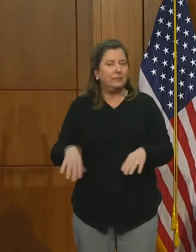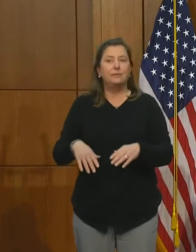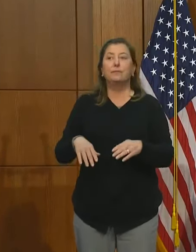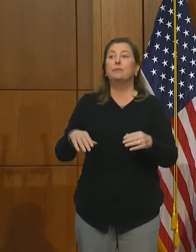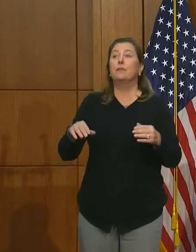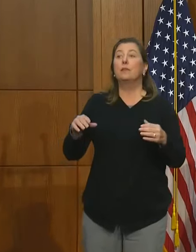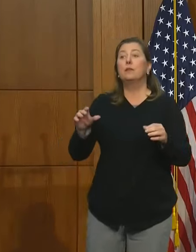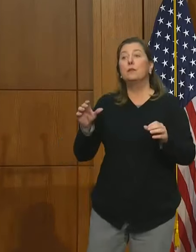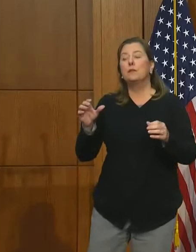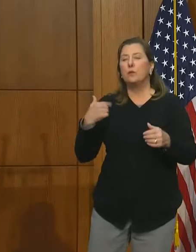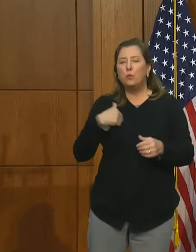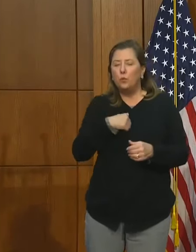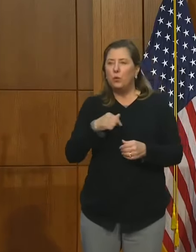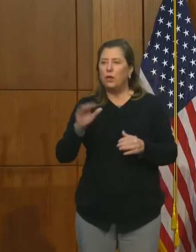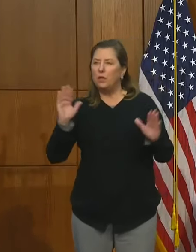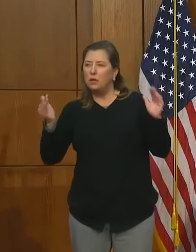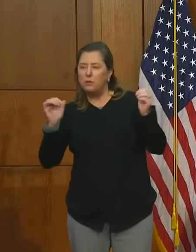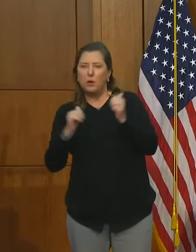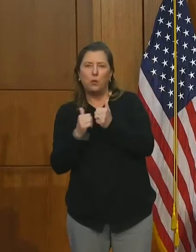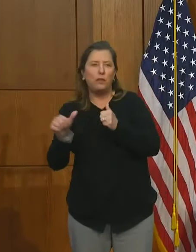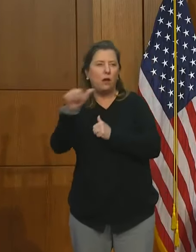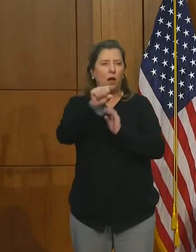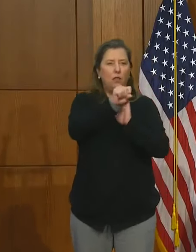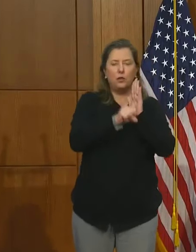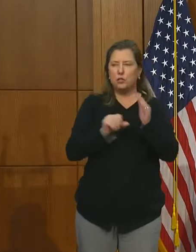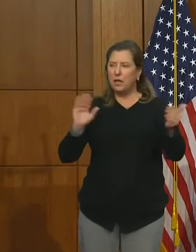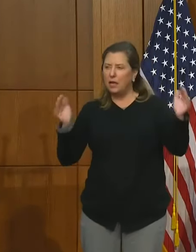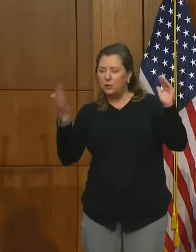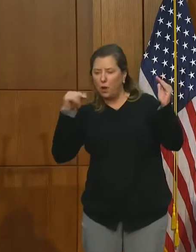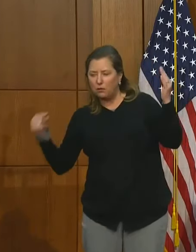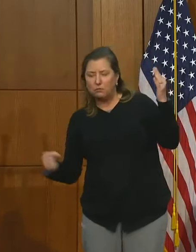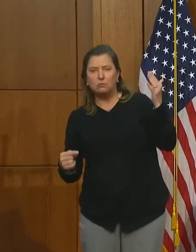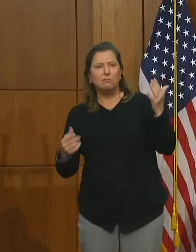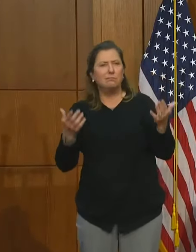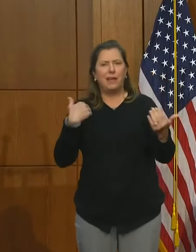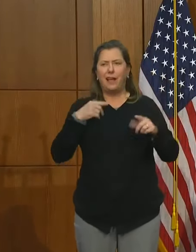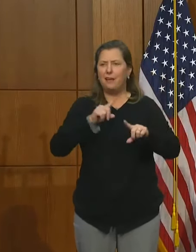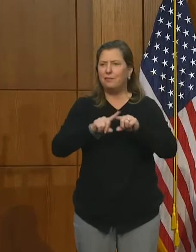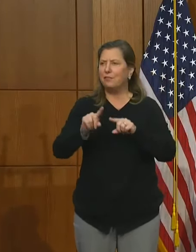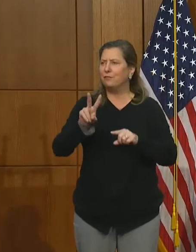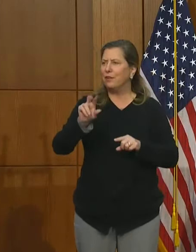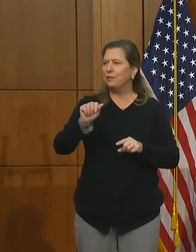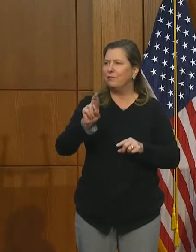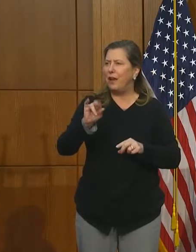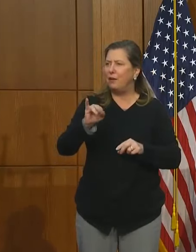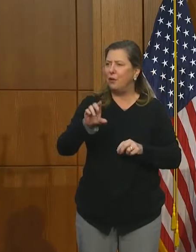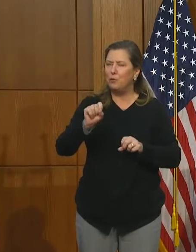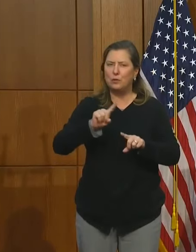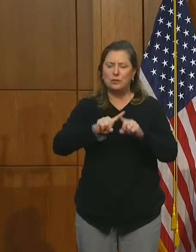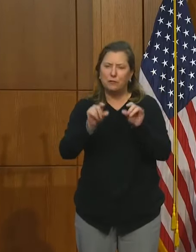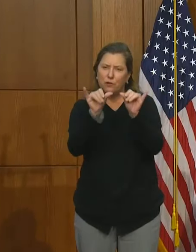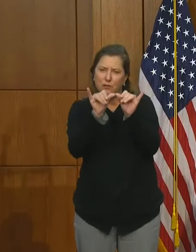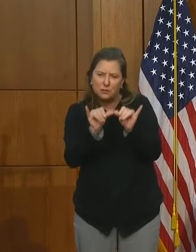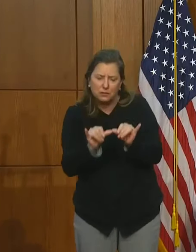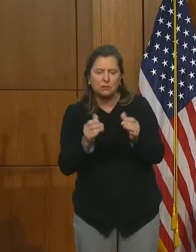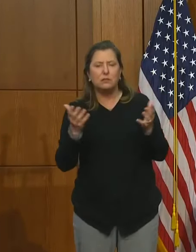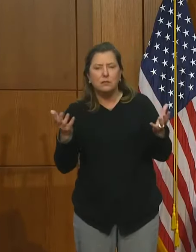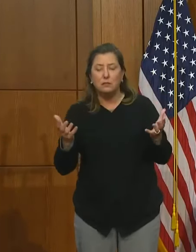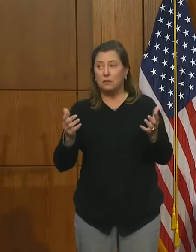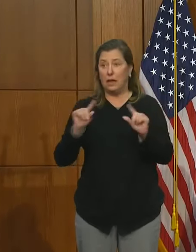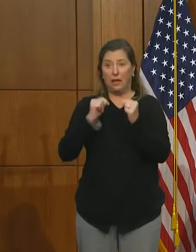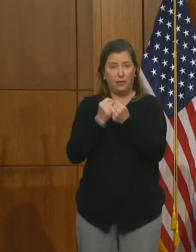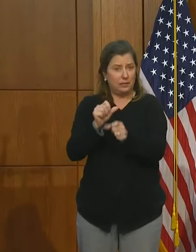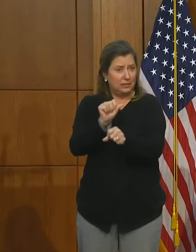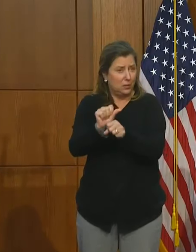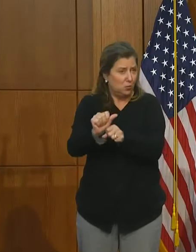compare to other states. There perhaps are some variables, different factors, but the team has been working very hard, and I'm going to let